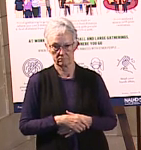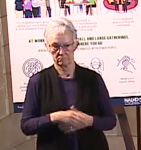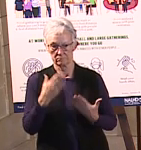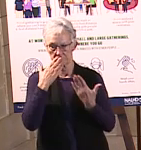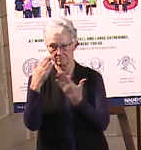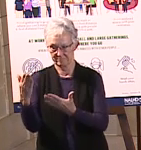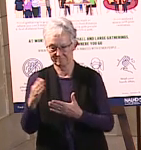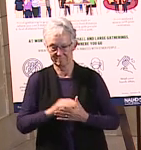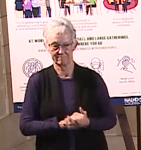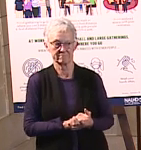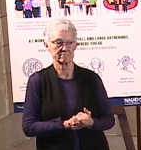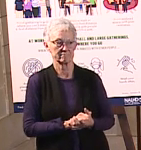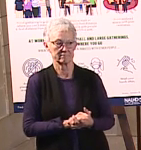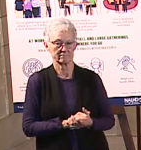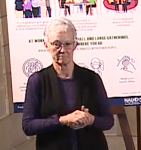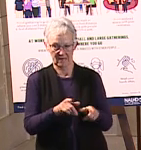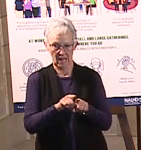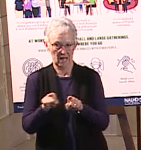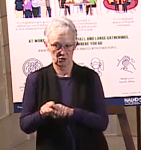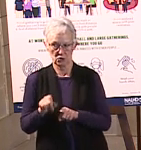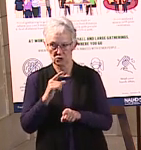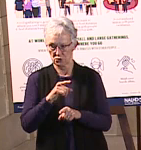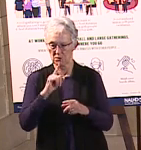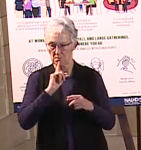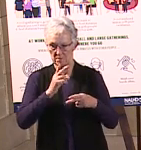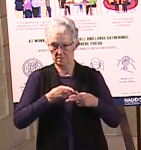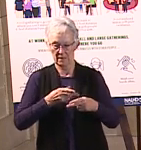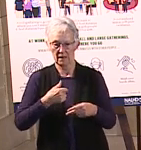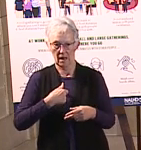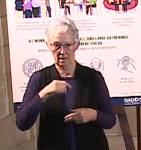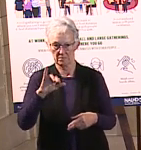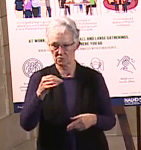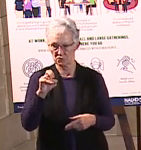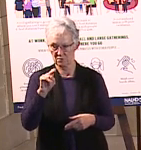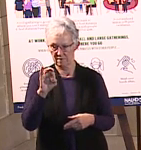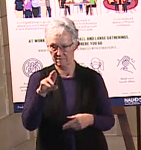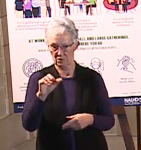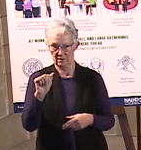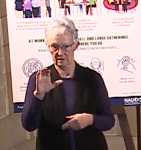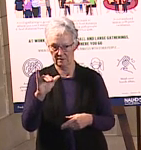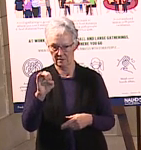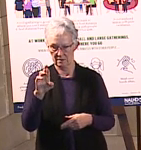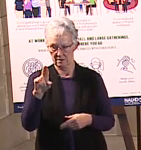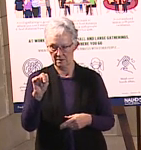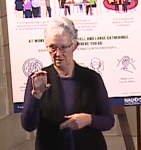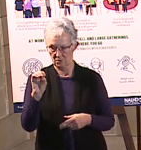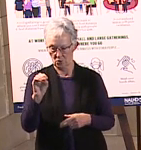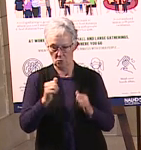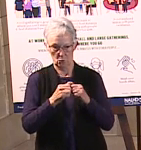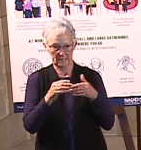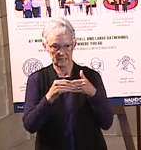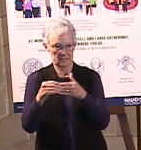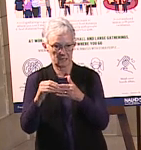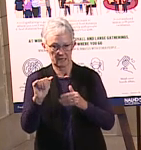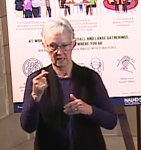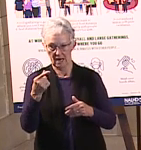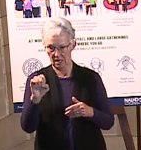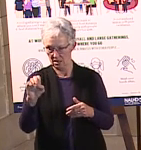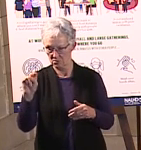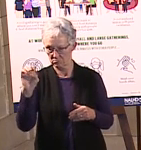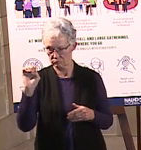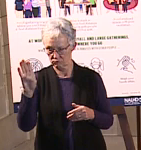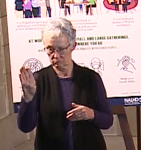Thank you. As was mentioned, I'm Jennifer Acerno with Leading Age Nebraska. I'm happy to be here today. I want to